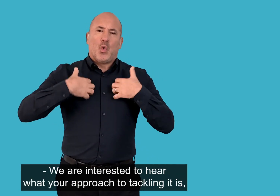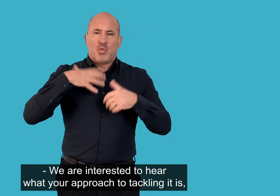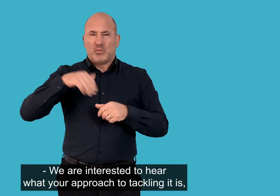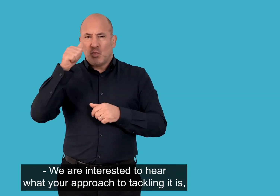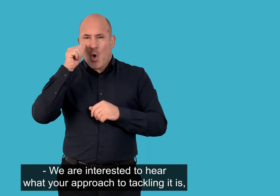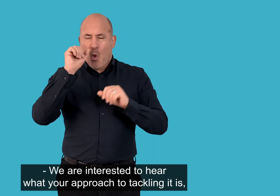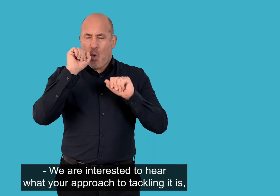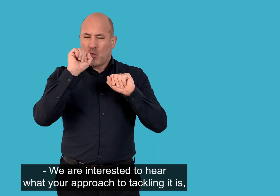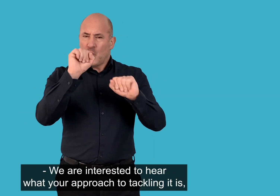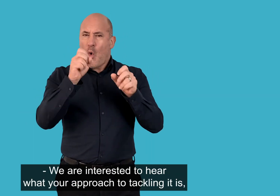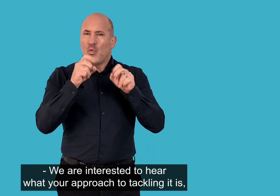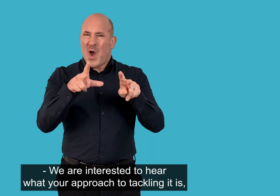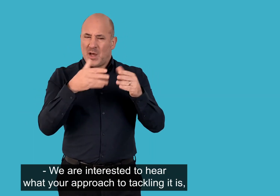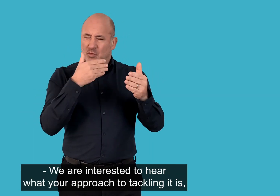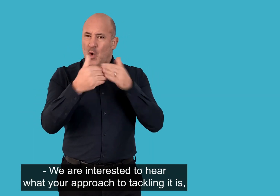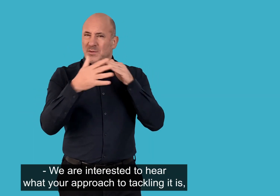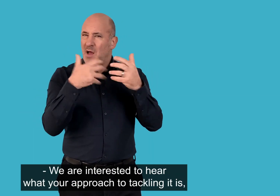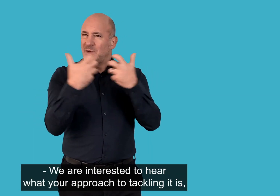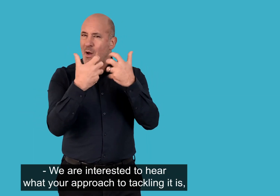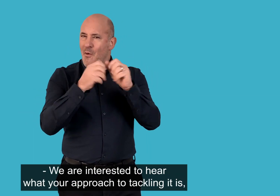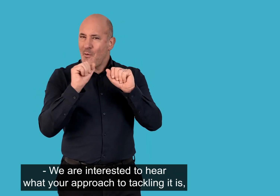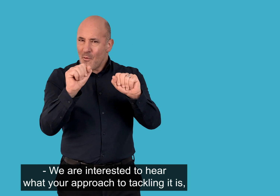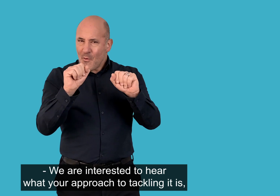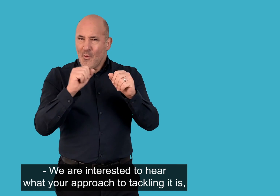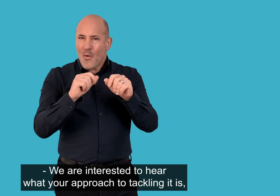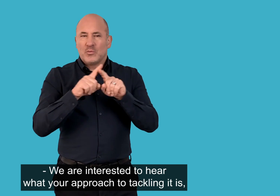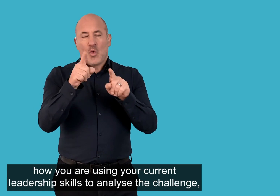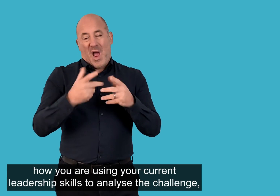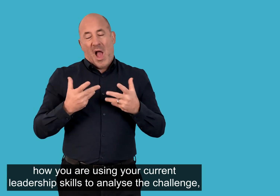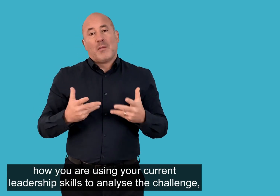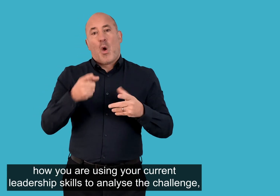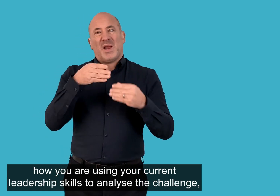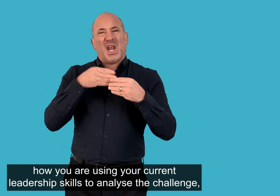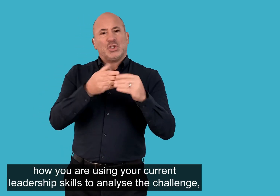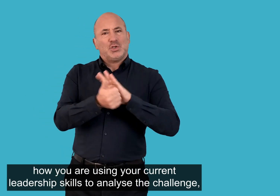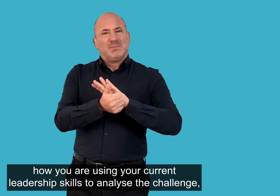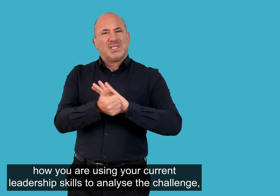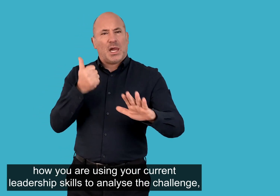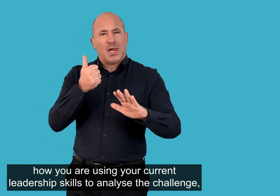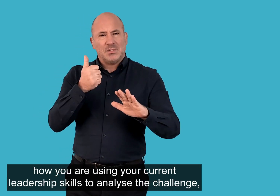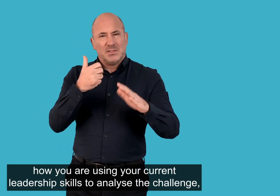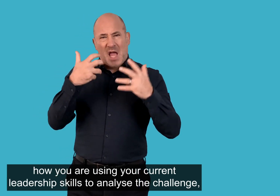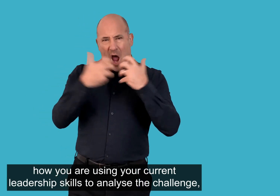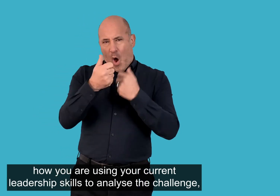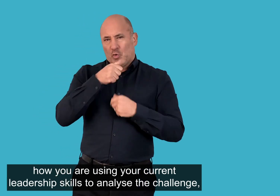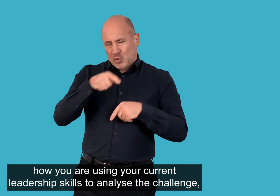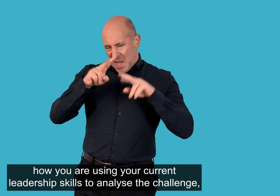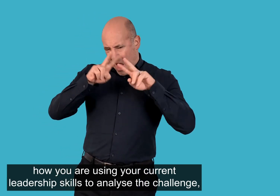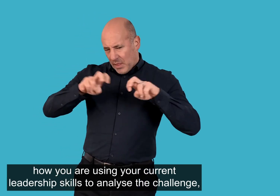We are interested to hear what your approach to tackling it is, how you are using your current leadership skills to